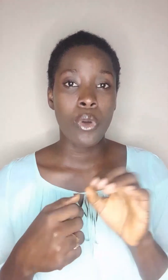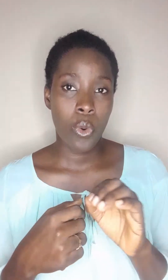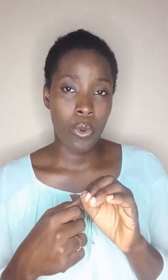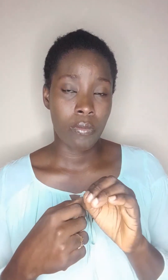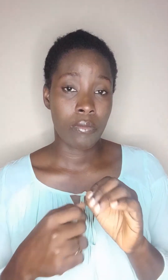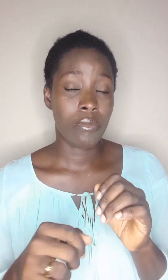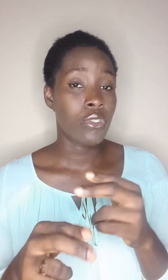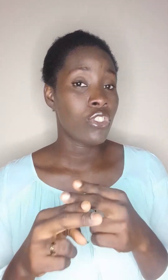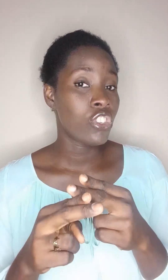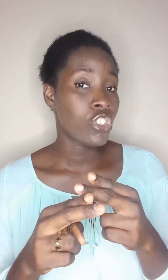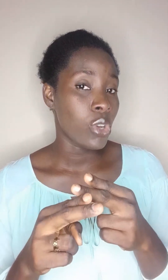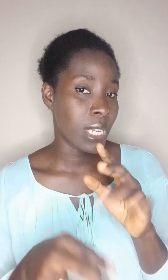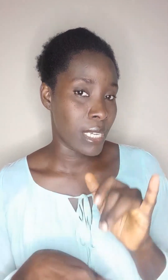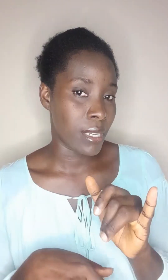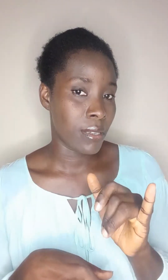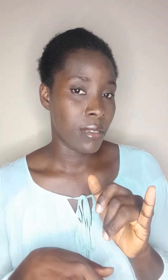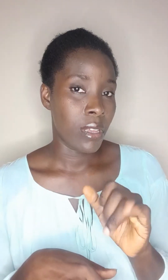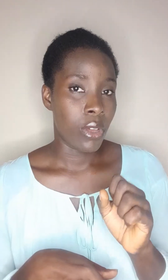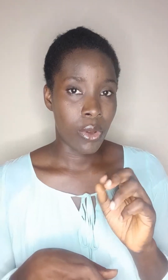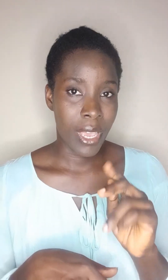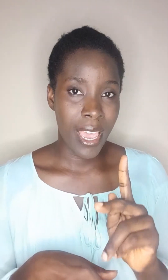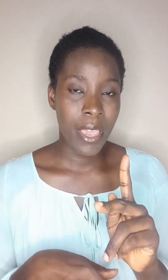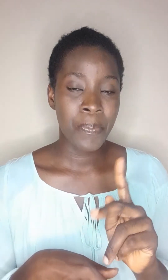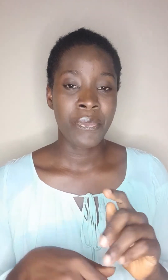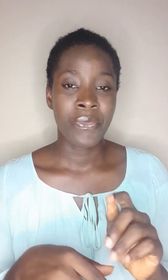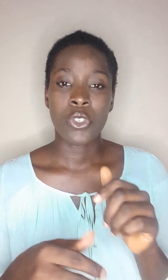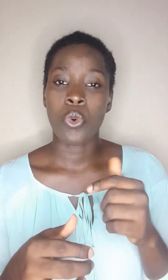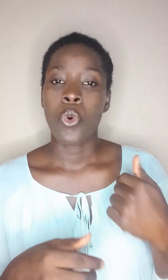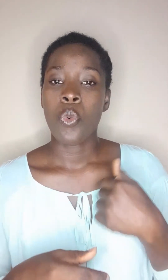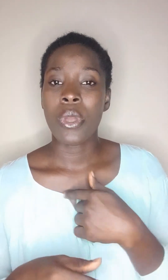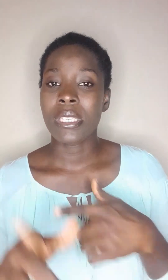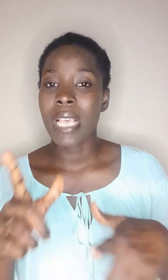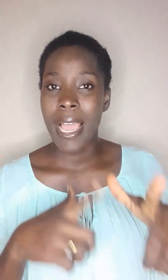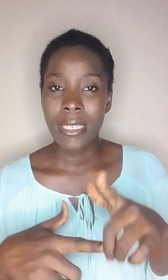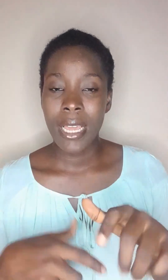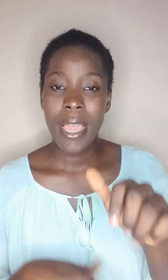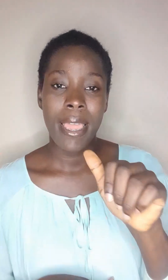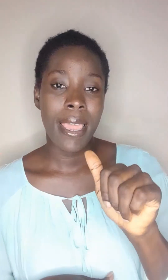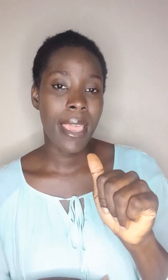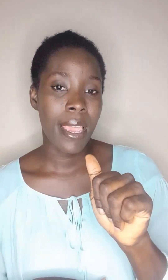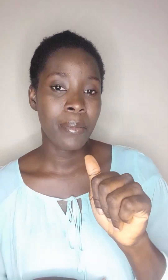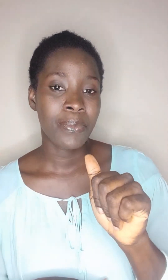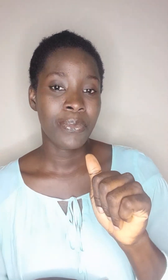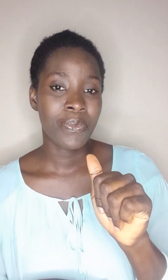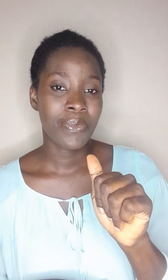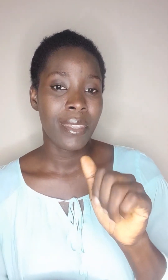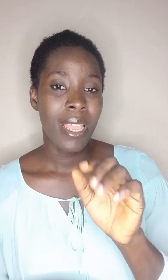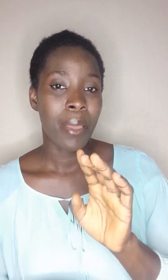O shortly. Okay, so we signed A,